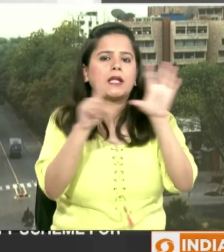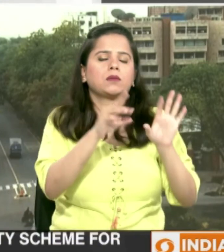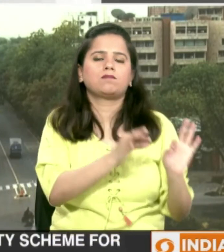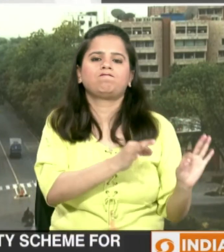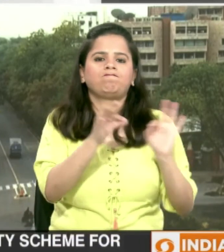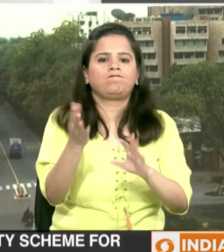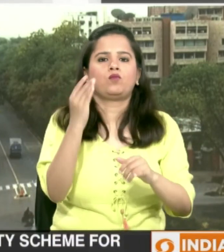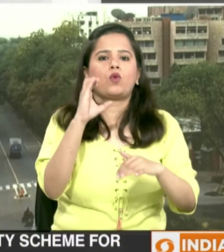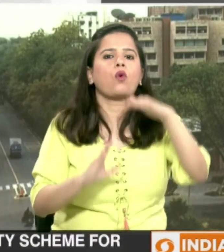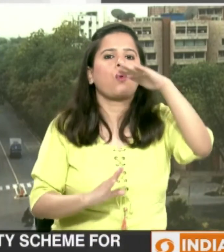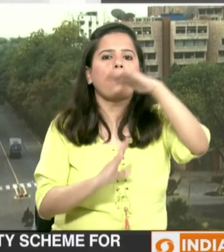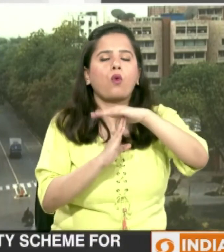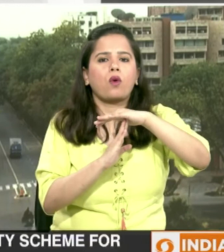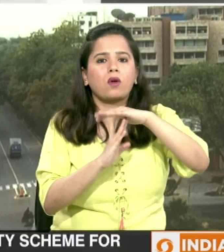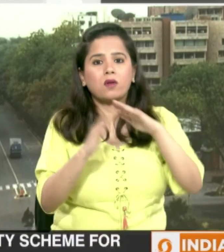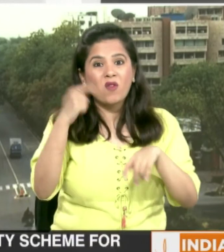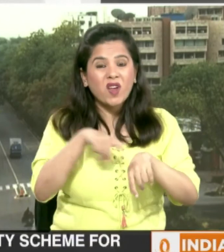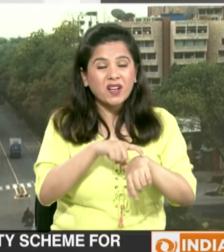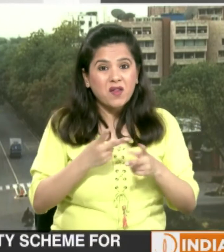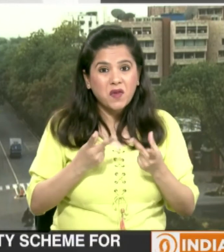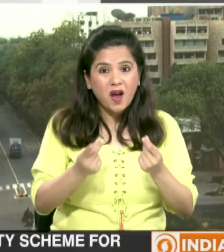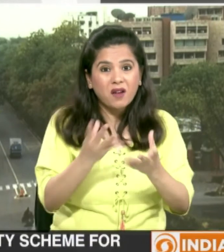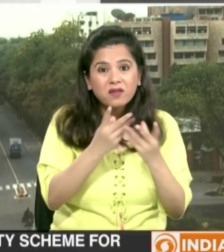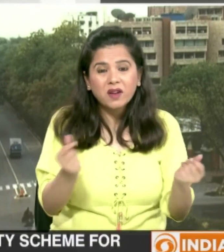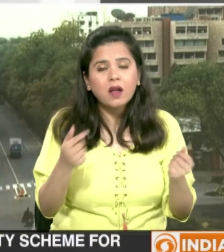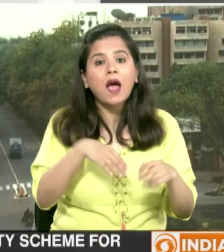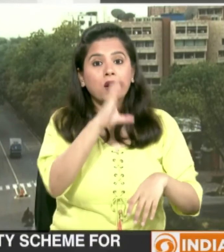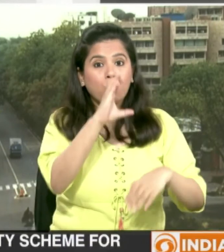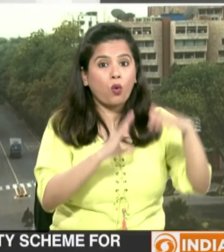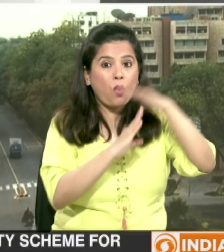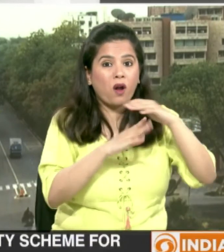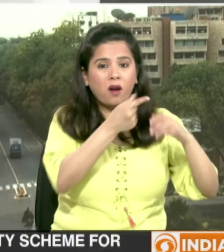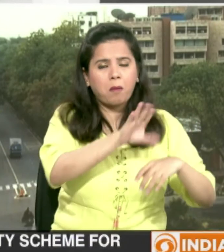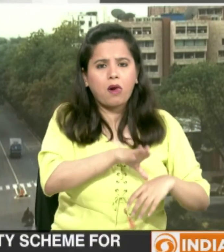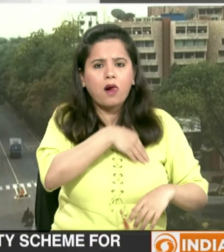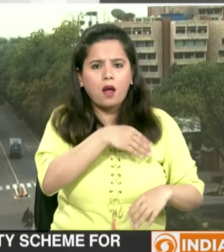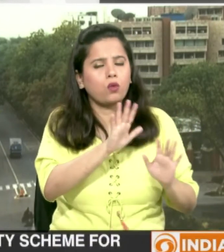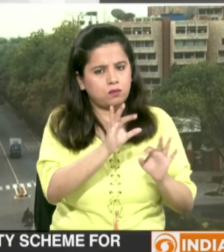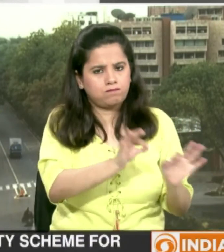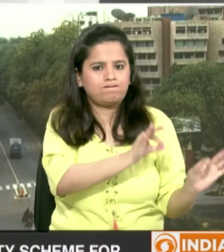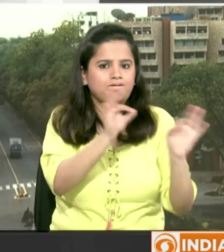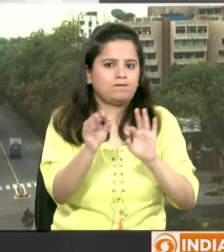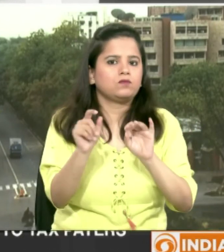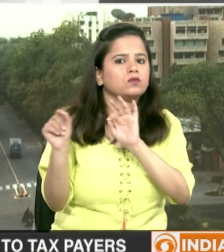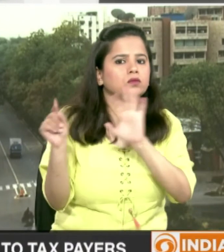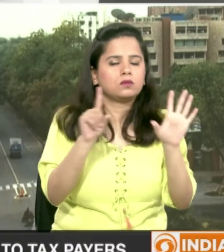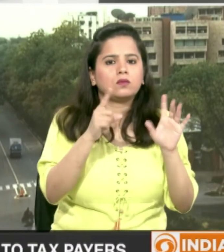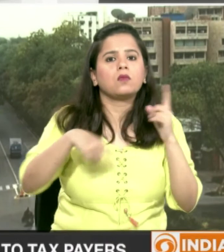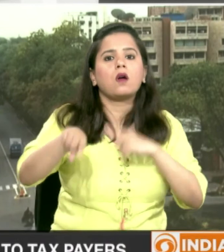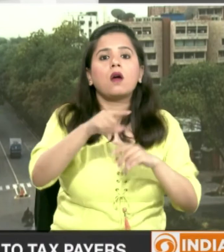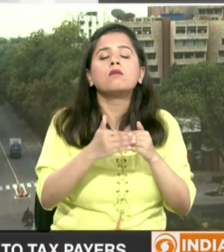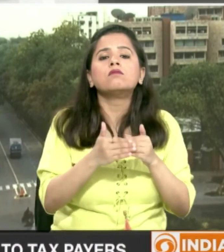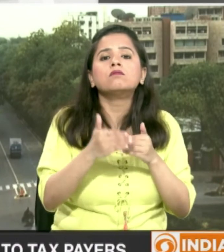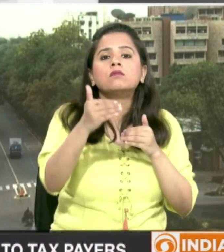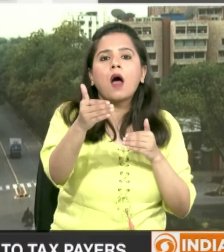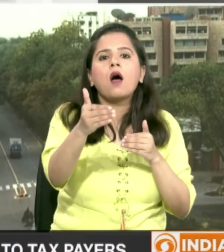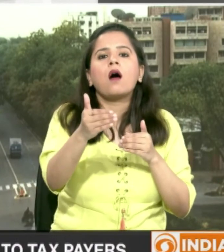extension without any cost to the contractors, so that extension should